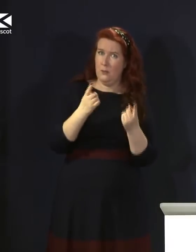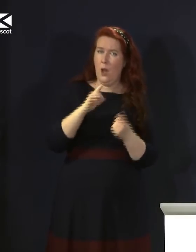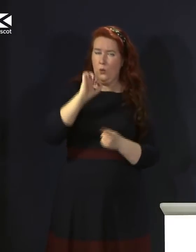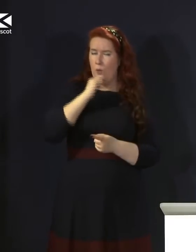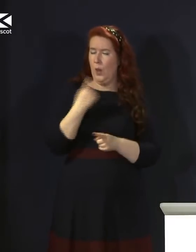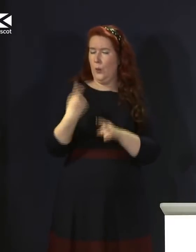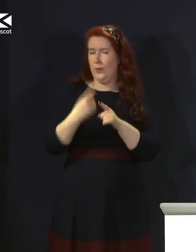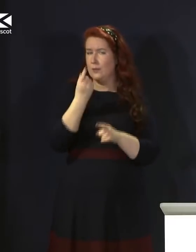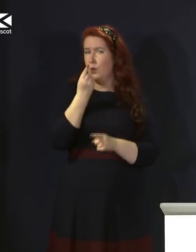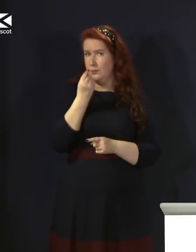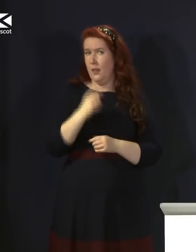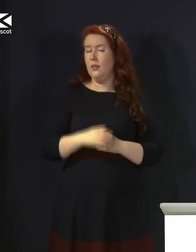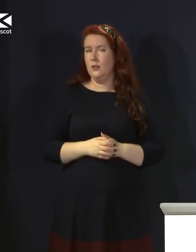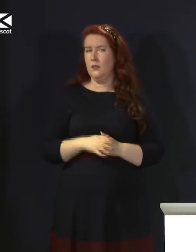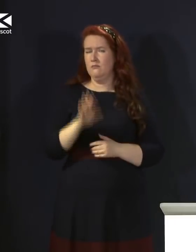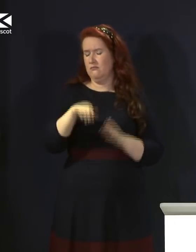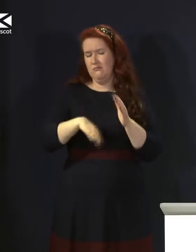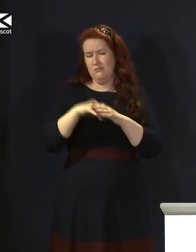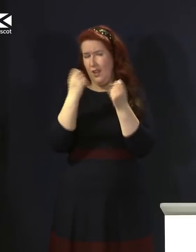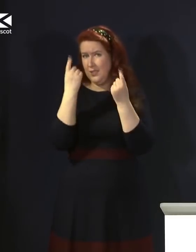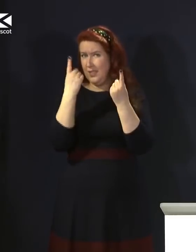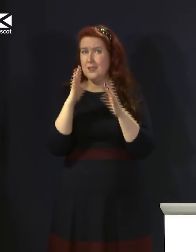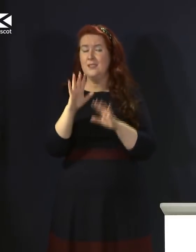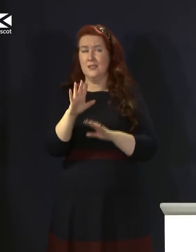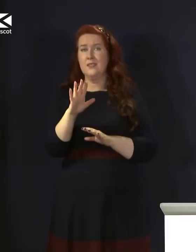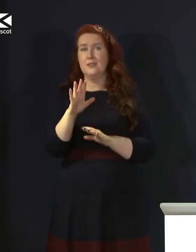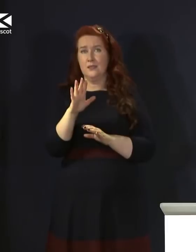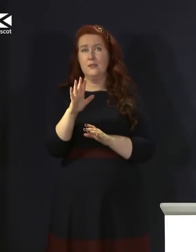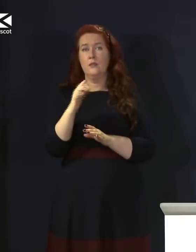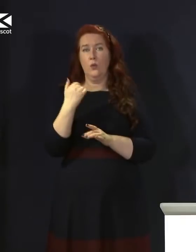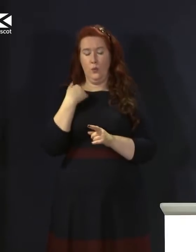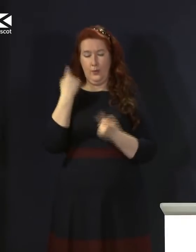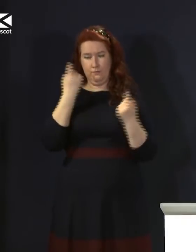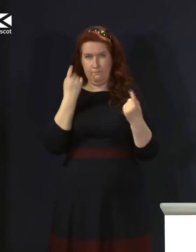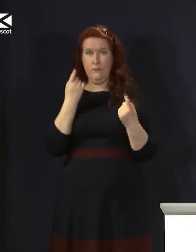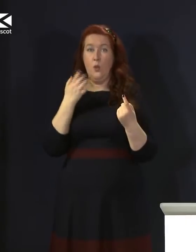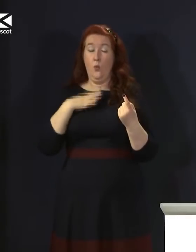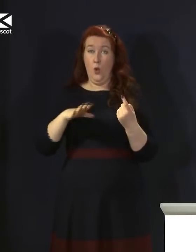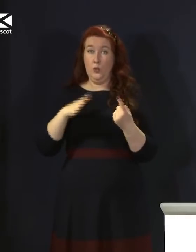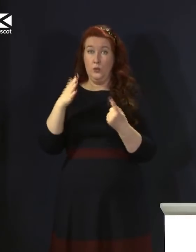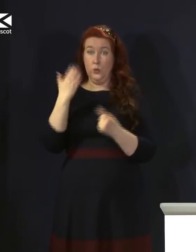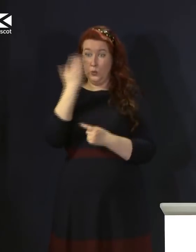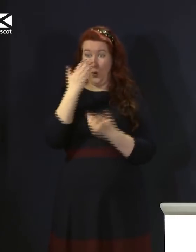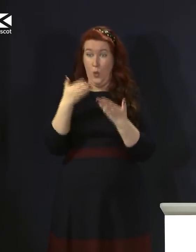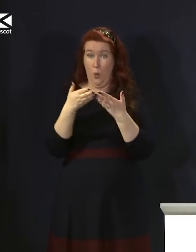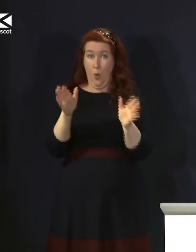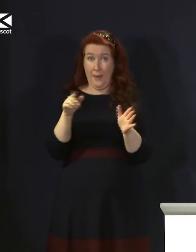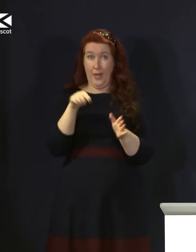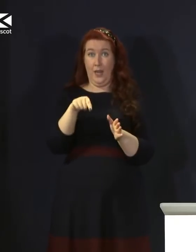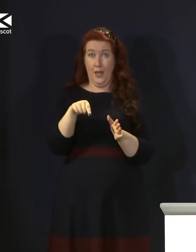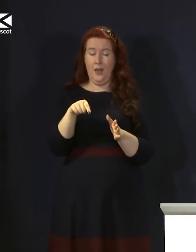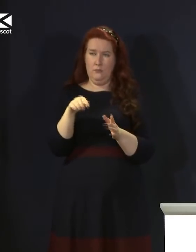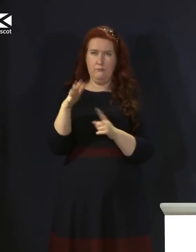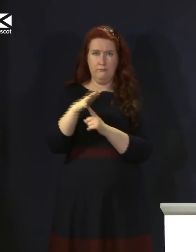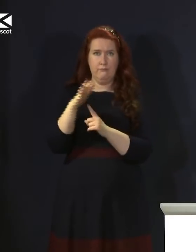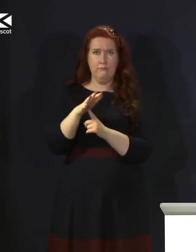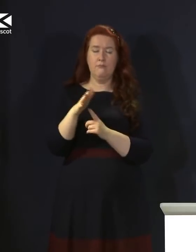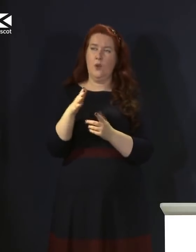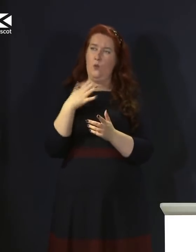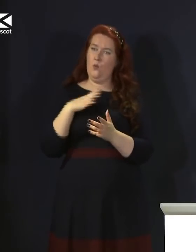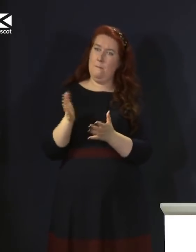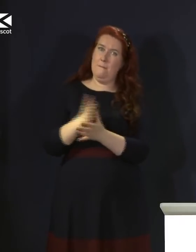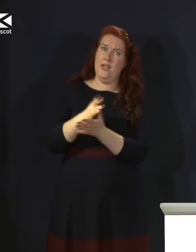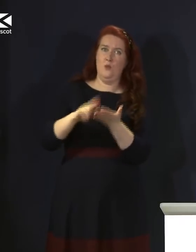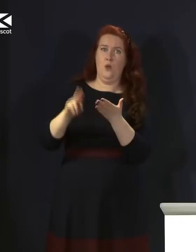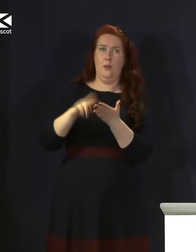quickly as possible. I completely understand, particularly we have prioritised getting schools open and keeping schools open, and you're getting normality